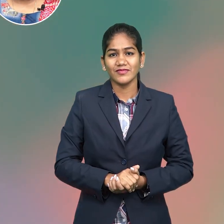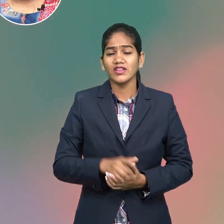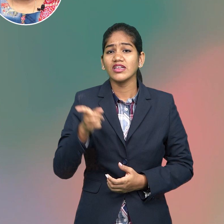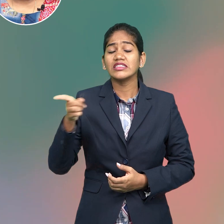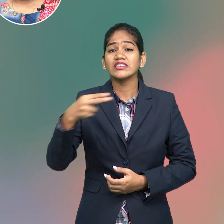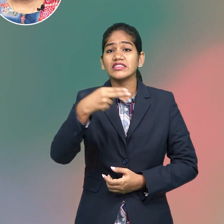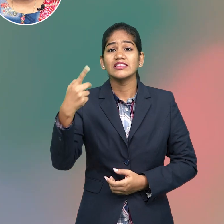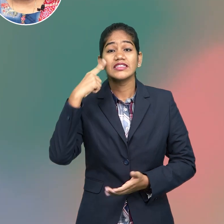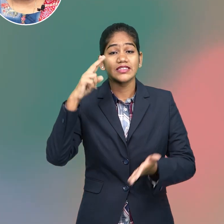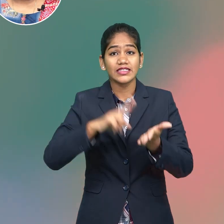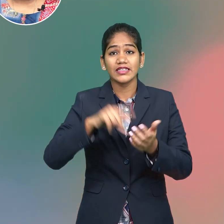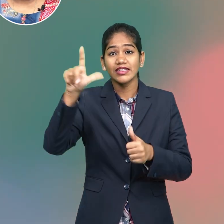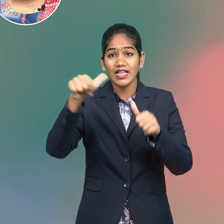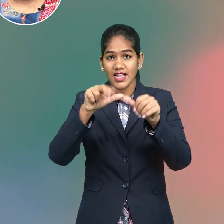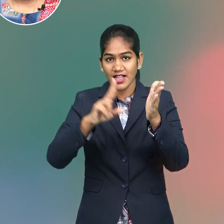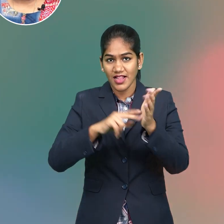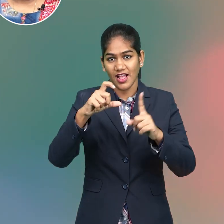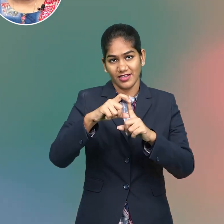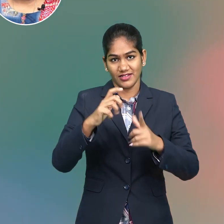They are inland.